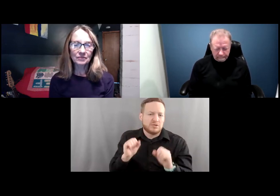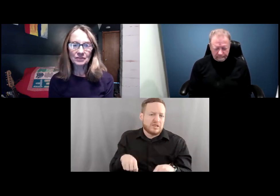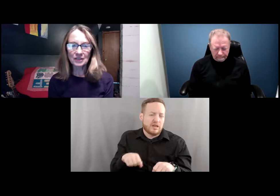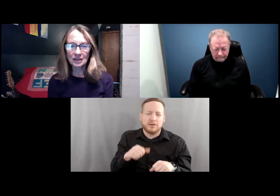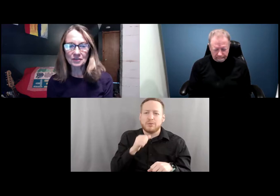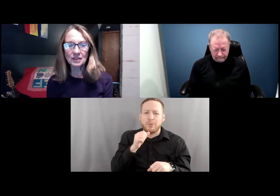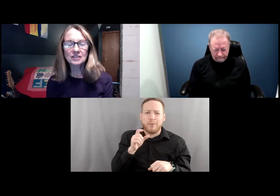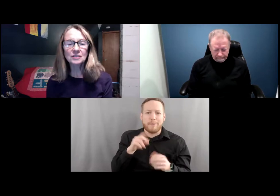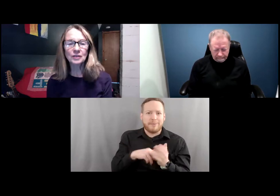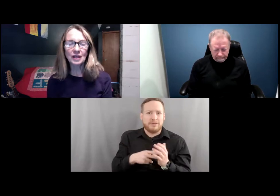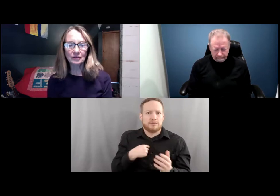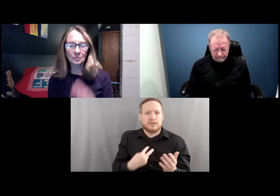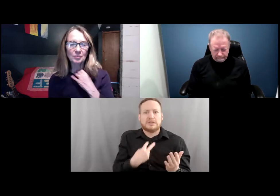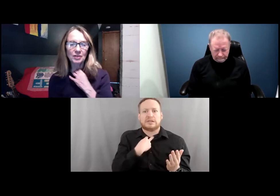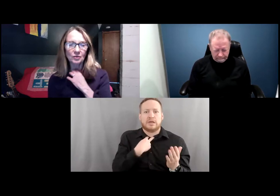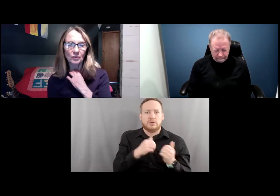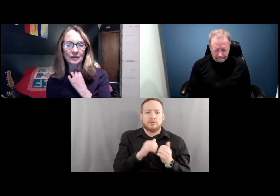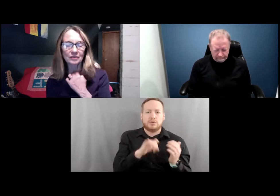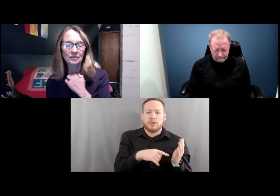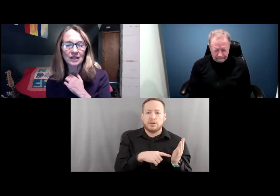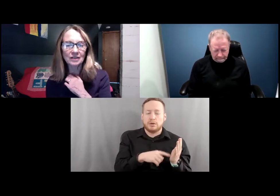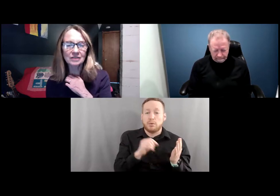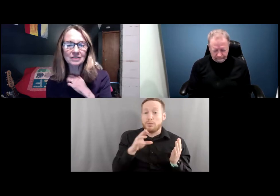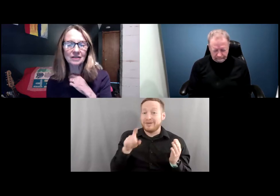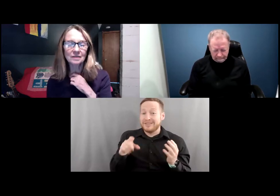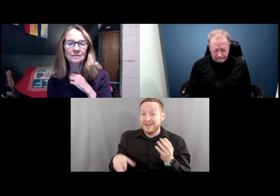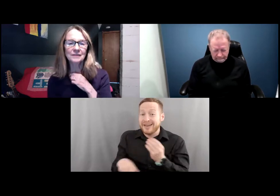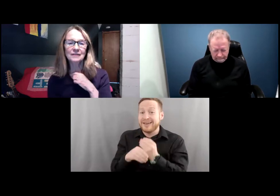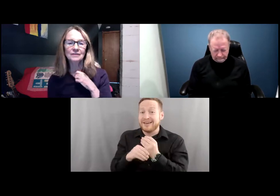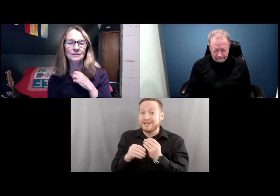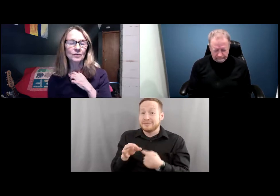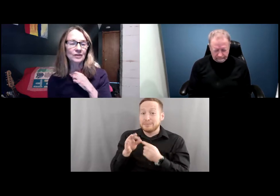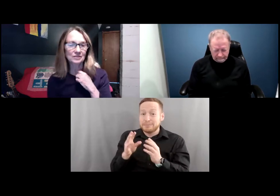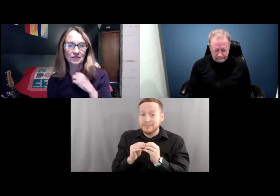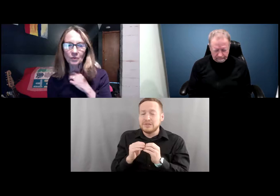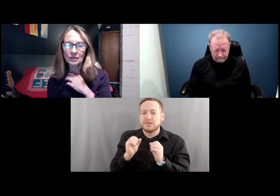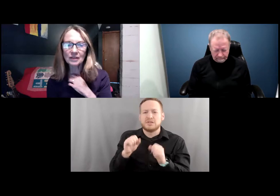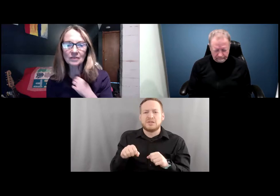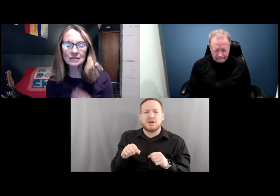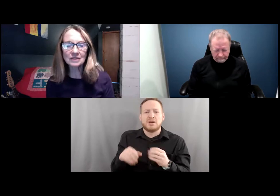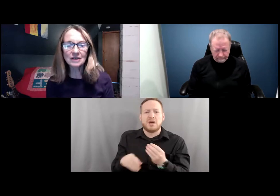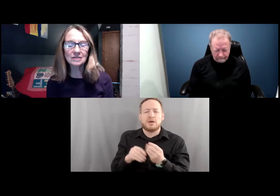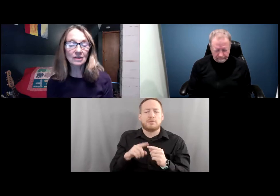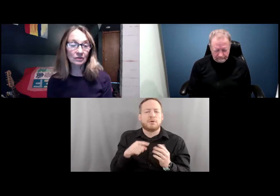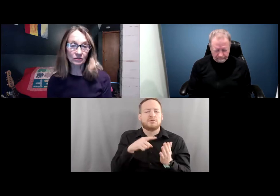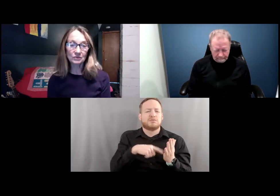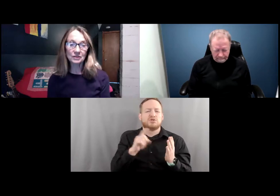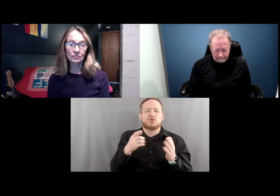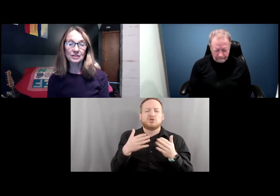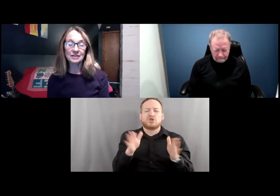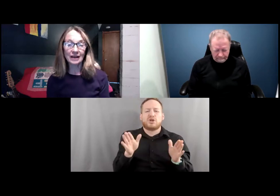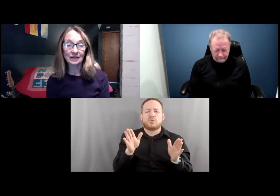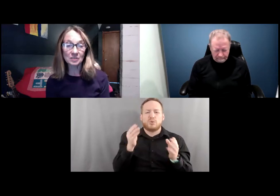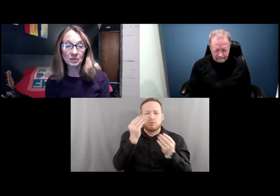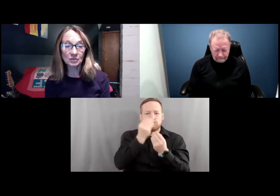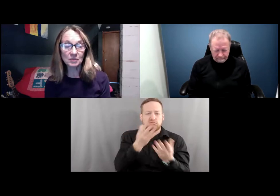If there's a cancellation, we let people know well in advance. We're not stuck with any of these dates. And certainly if we need